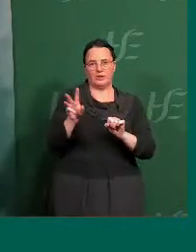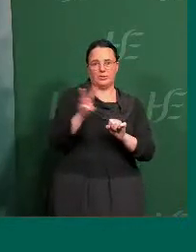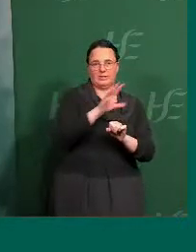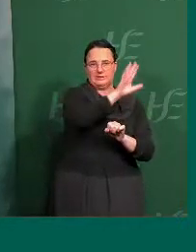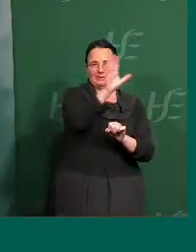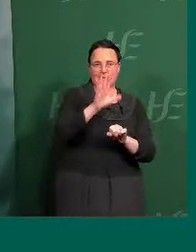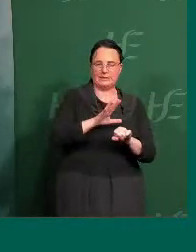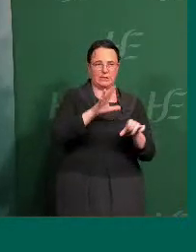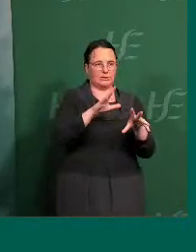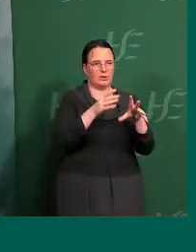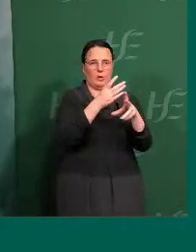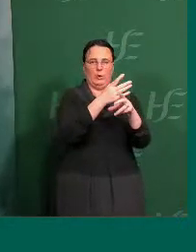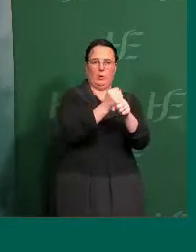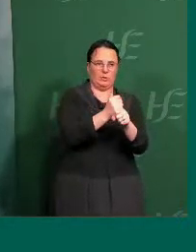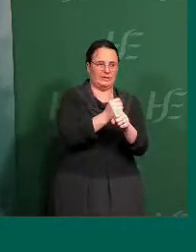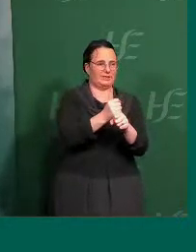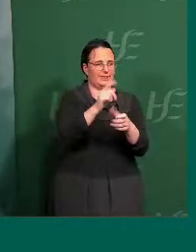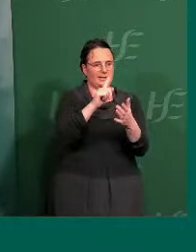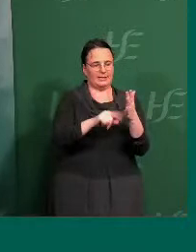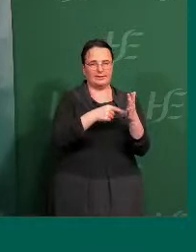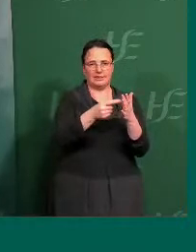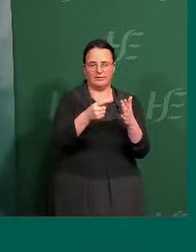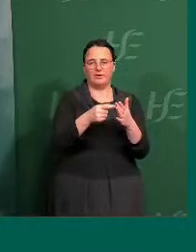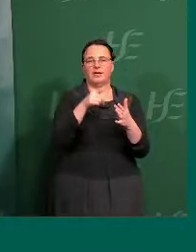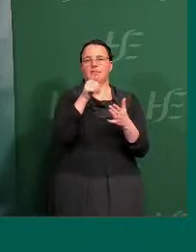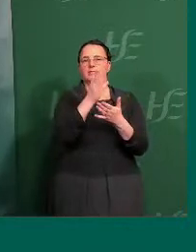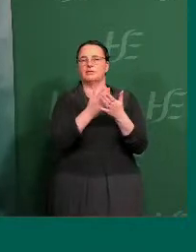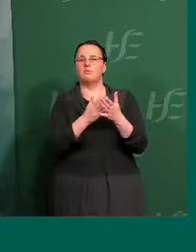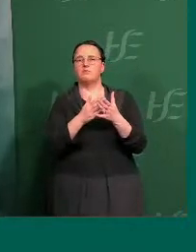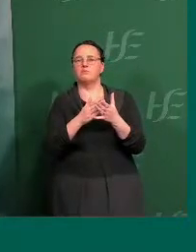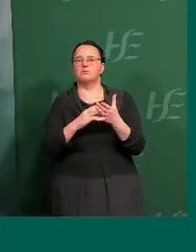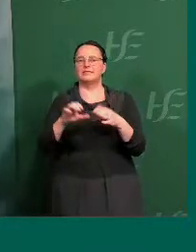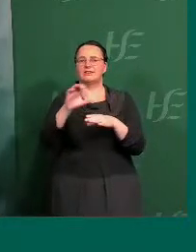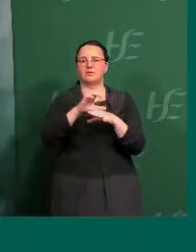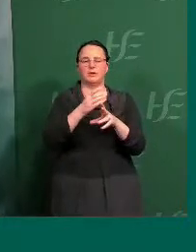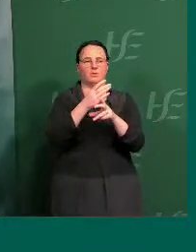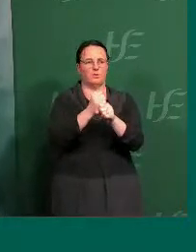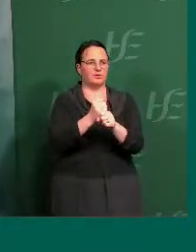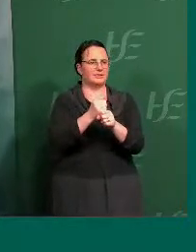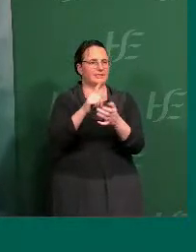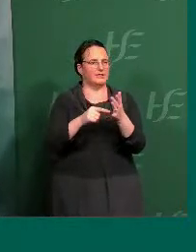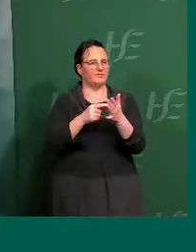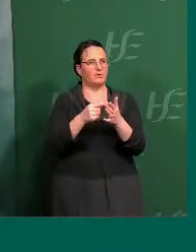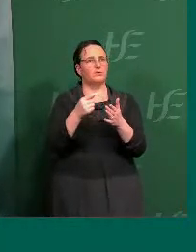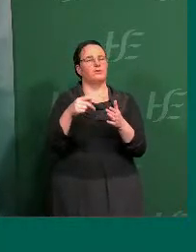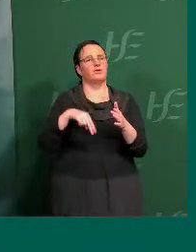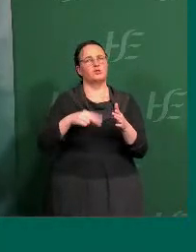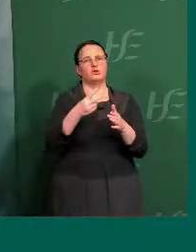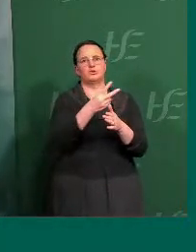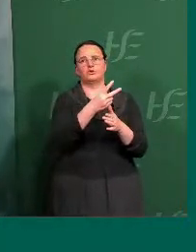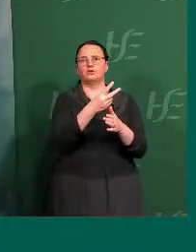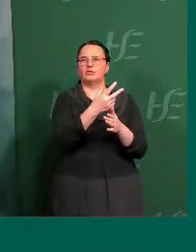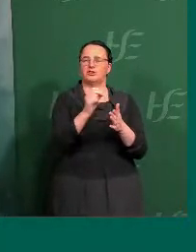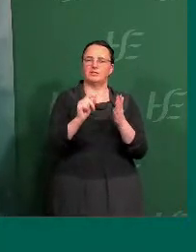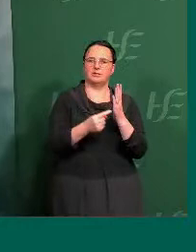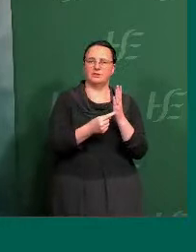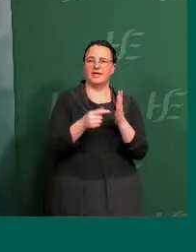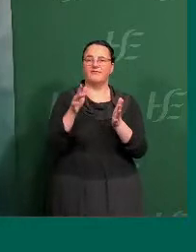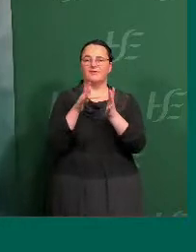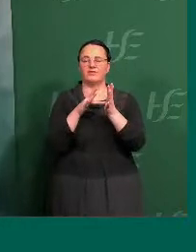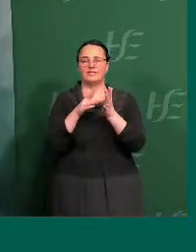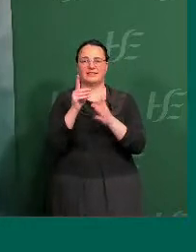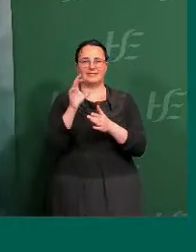southern seaboards for a day and some sites for the second day, you know, over 231,000. 15th of December,